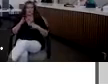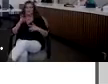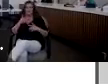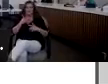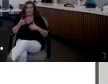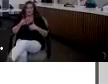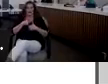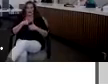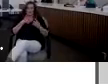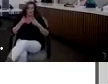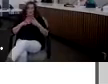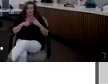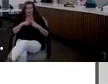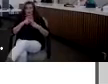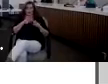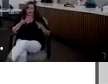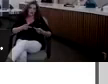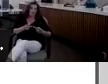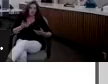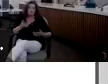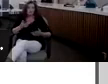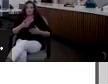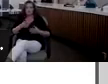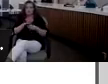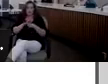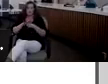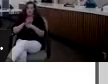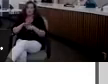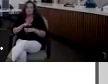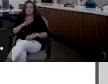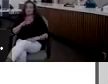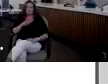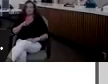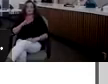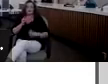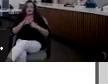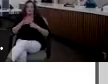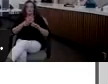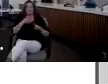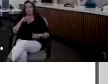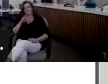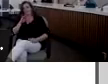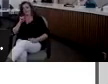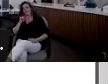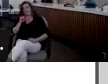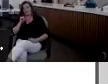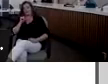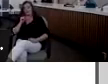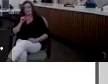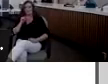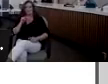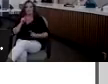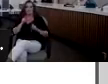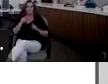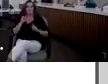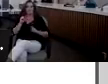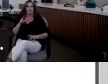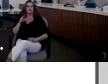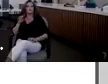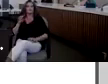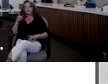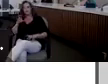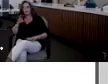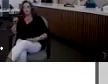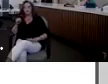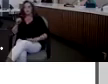about the location of individual pieces of program, anyone from RIT or BME, have I touched on